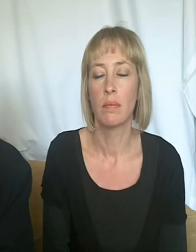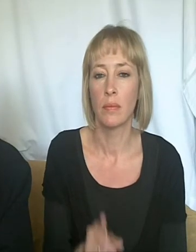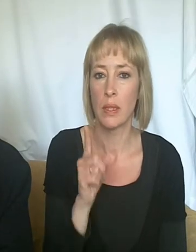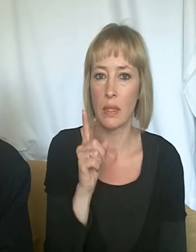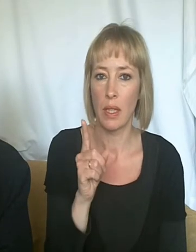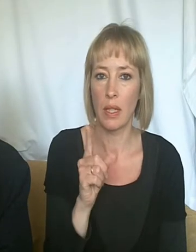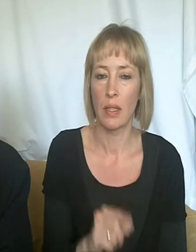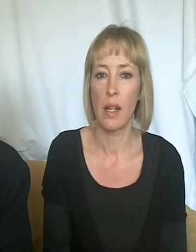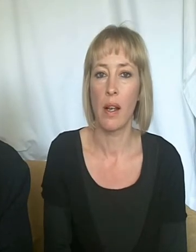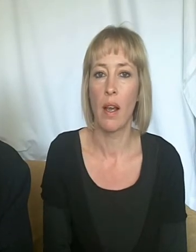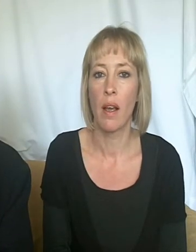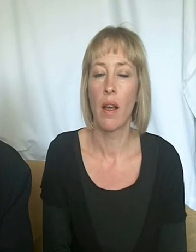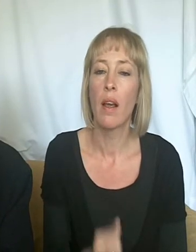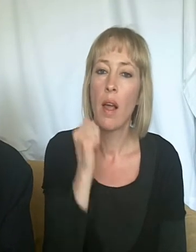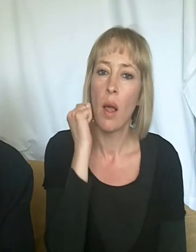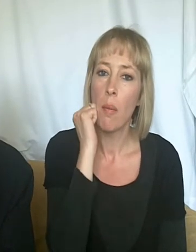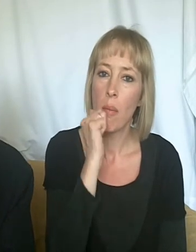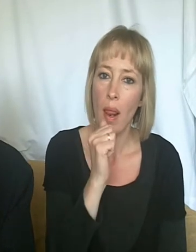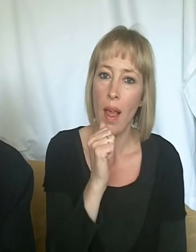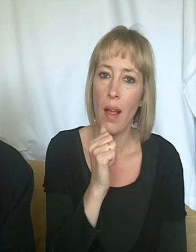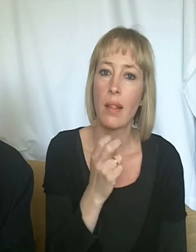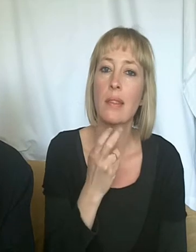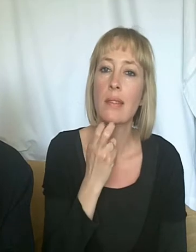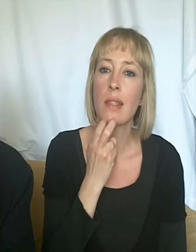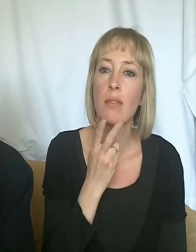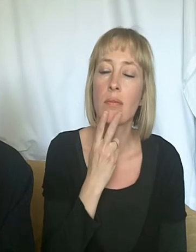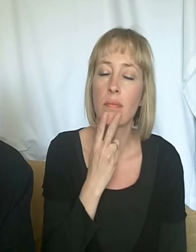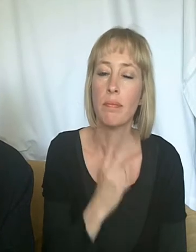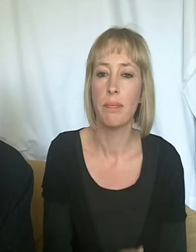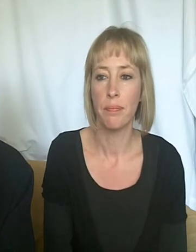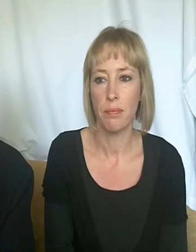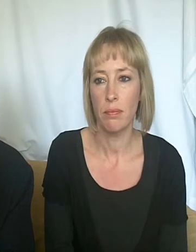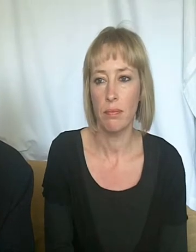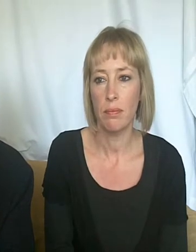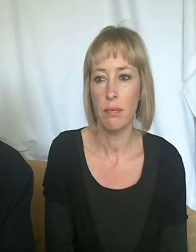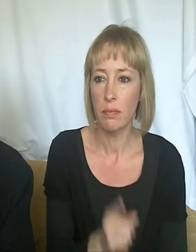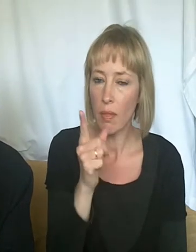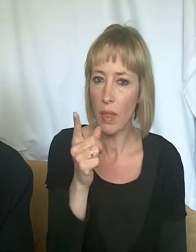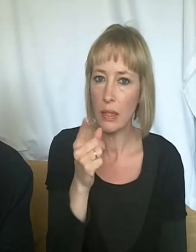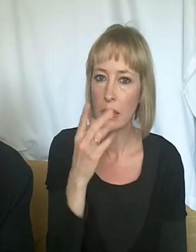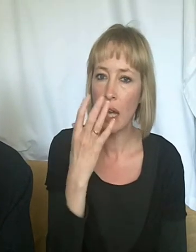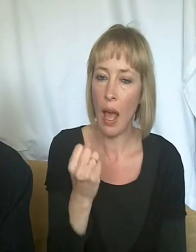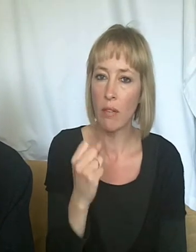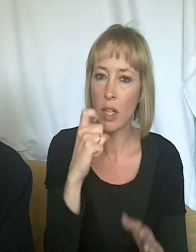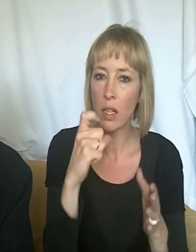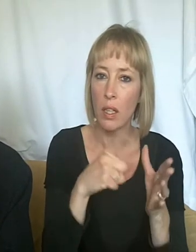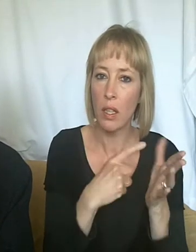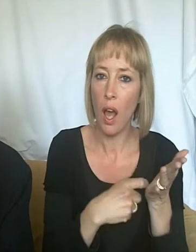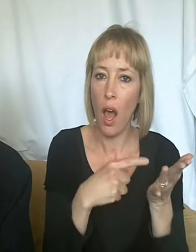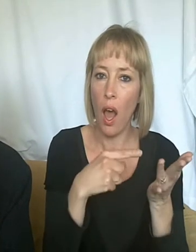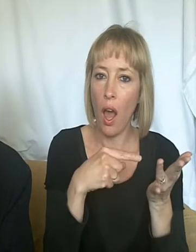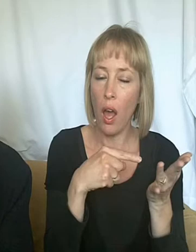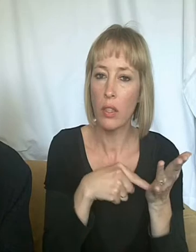This is my black electronic cigarette. This has a cartomizer on the